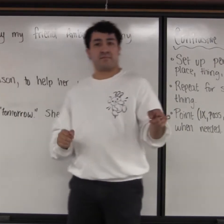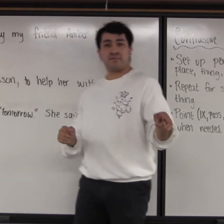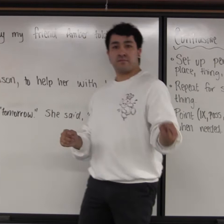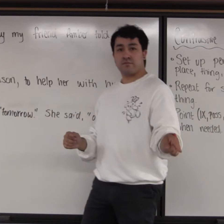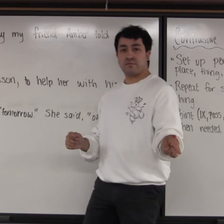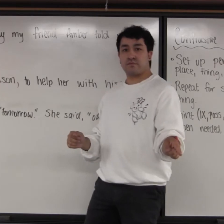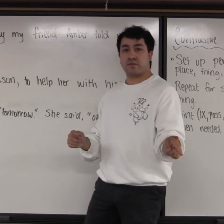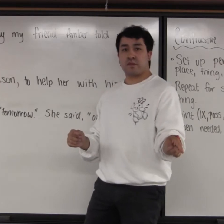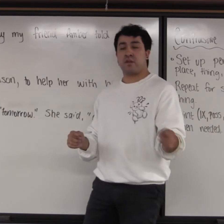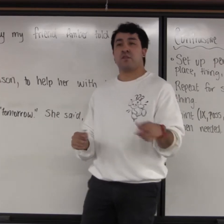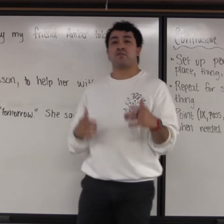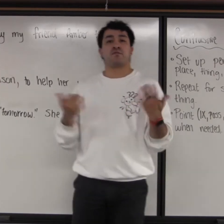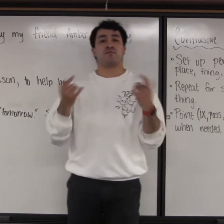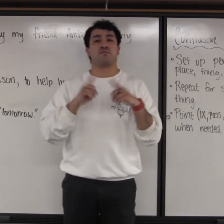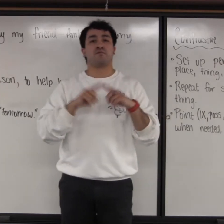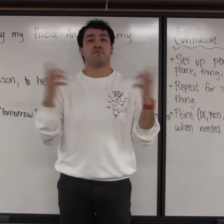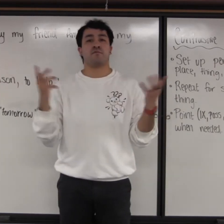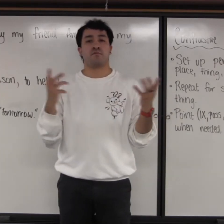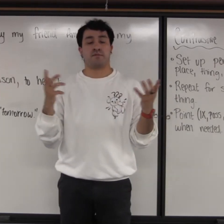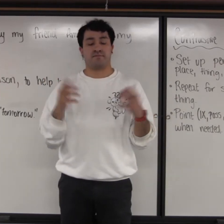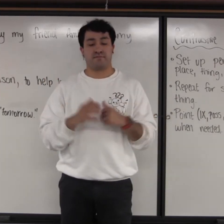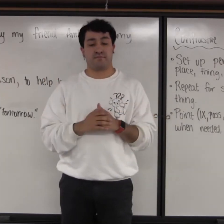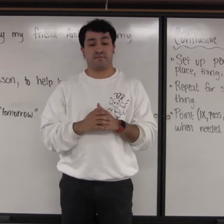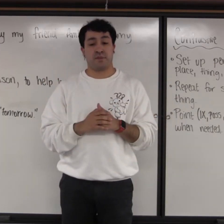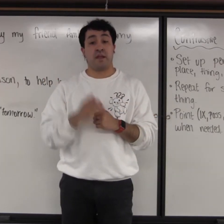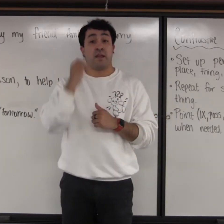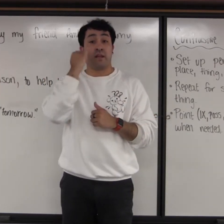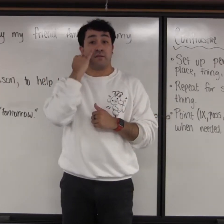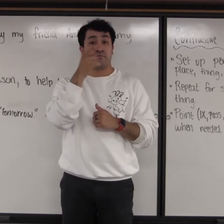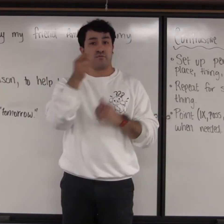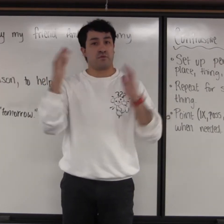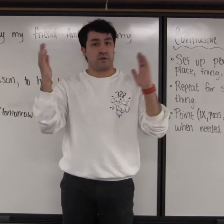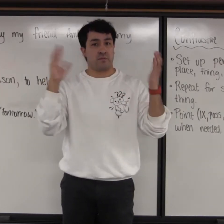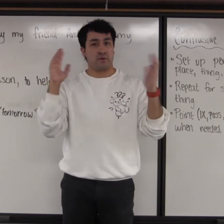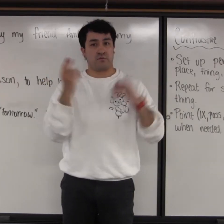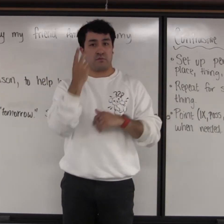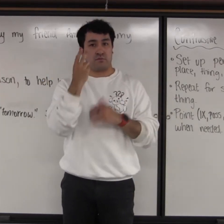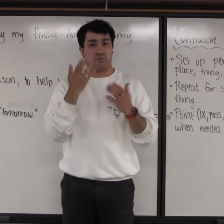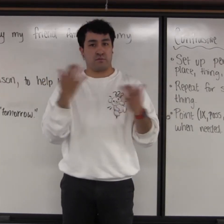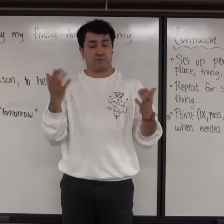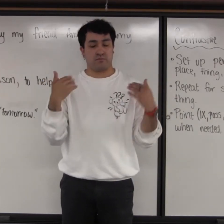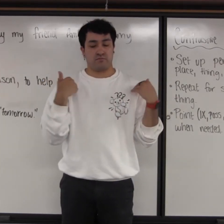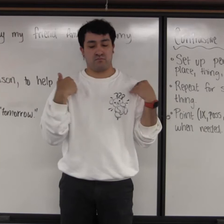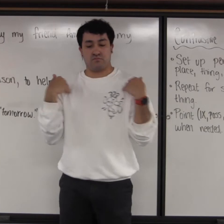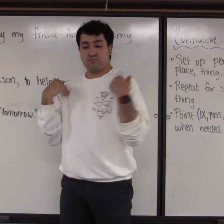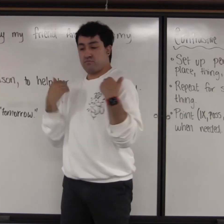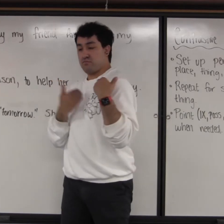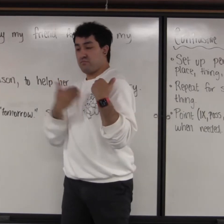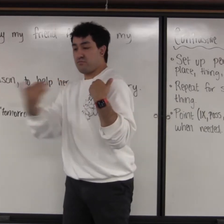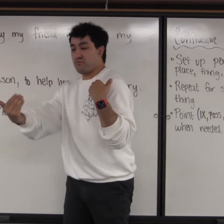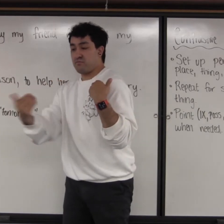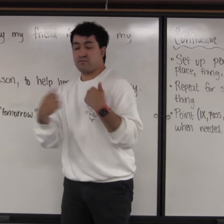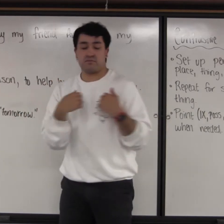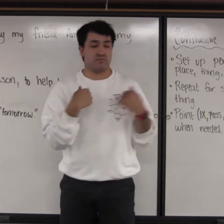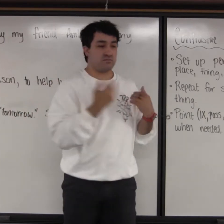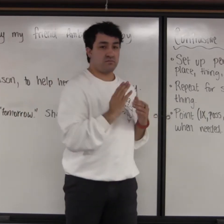front. And when I set something up to the left, my right shoulder was up in the front. So you really couldn't see the midpoint of my body because so much was